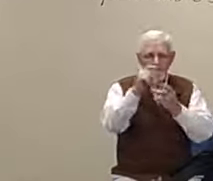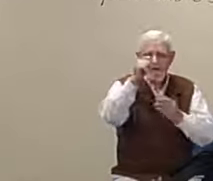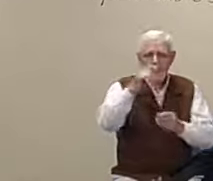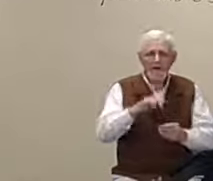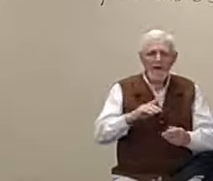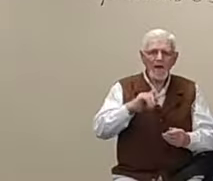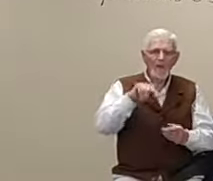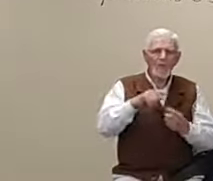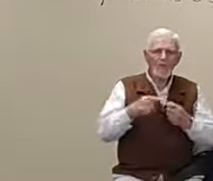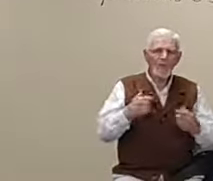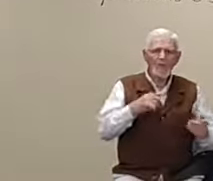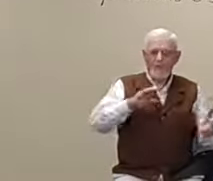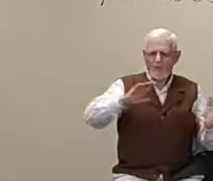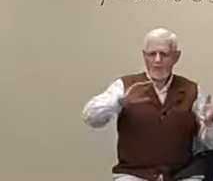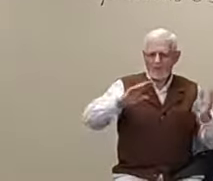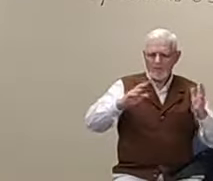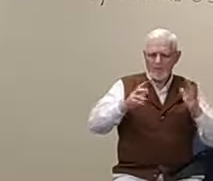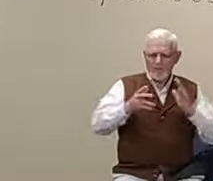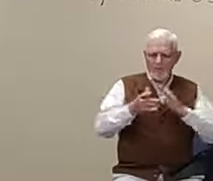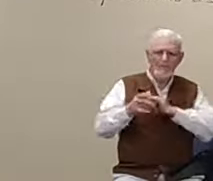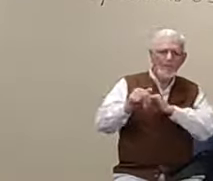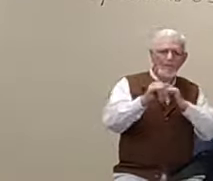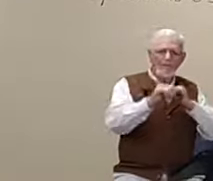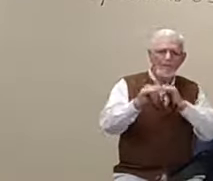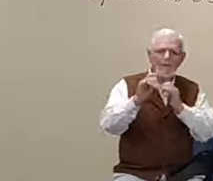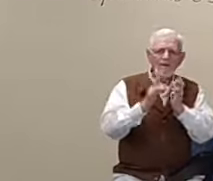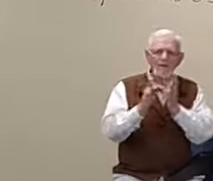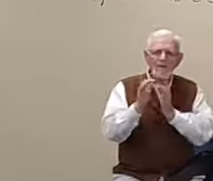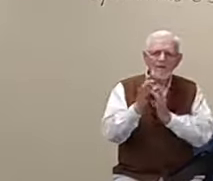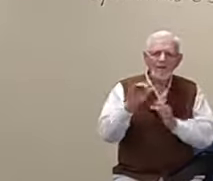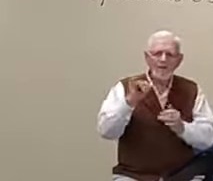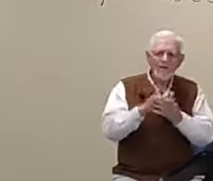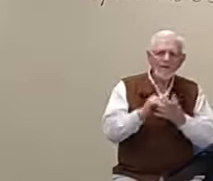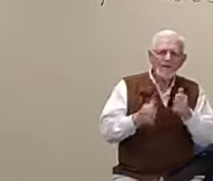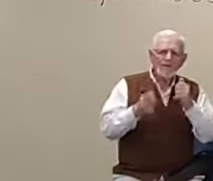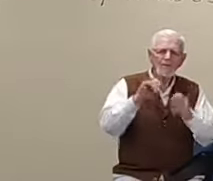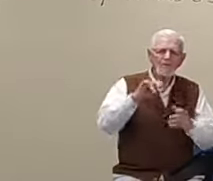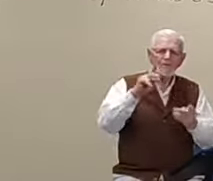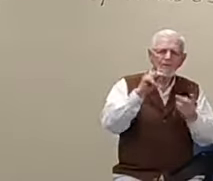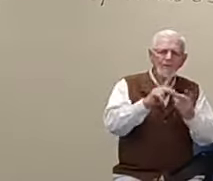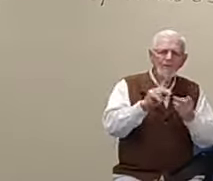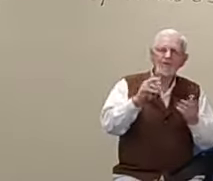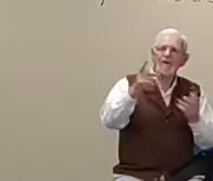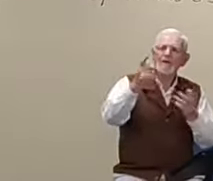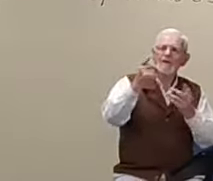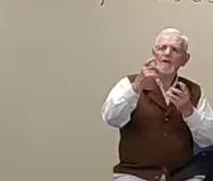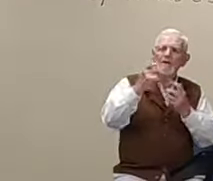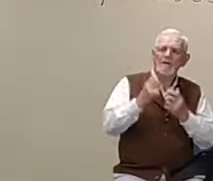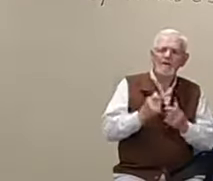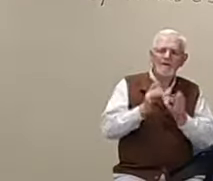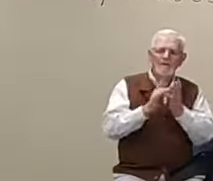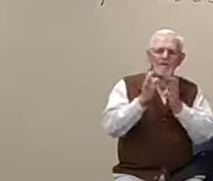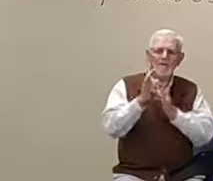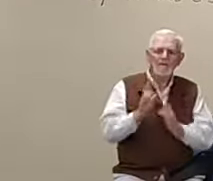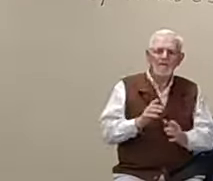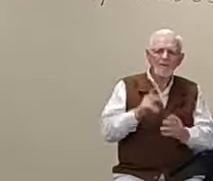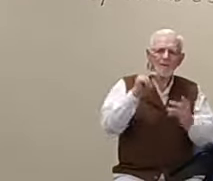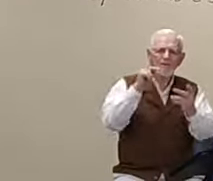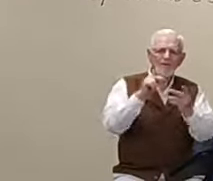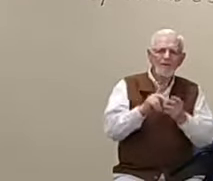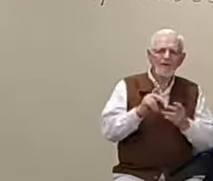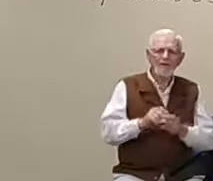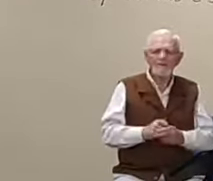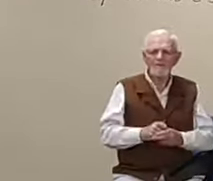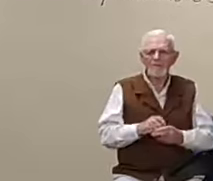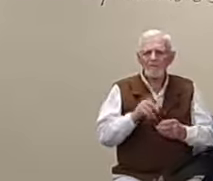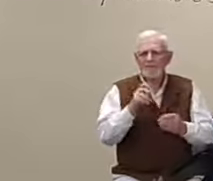become like Christ. When that which is perfect is come, it's Christian perfection, I believe. You get to